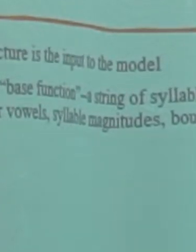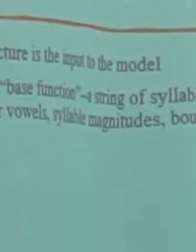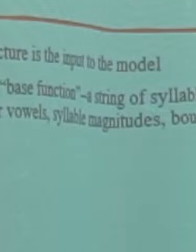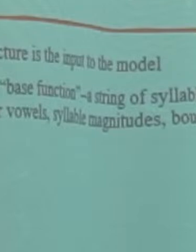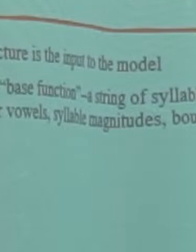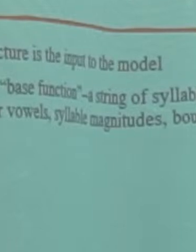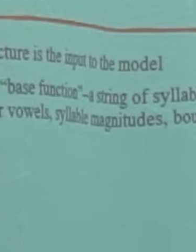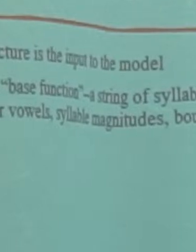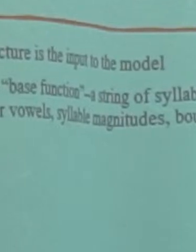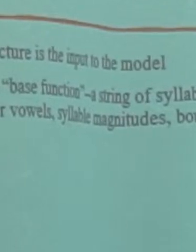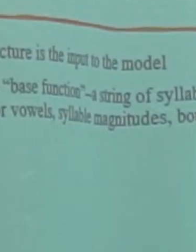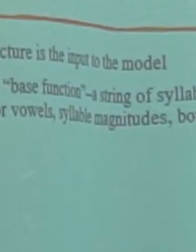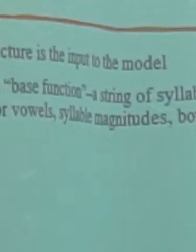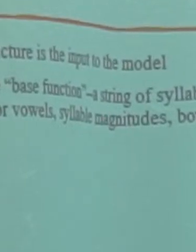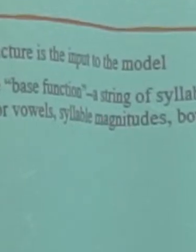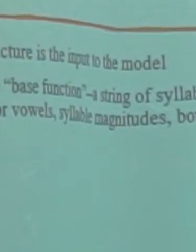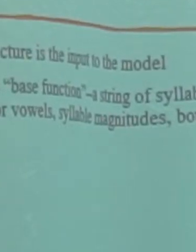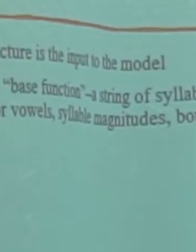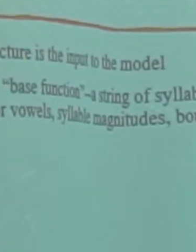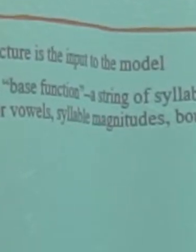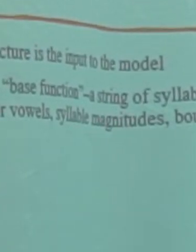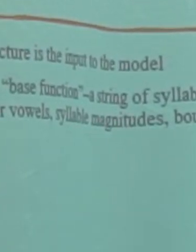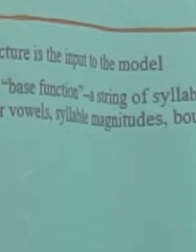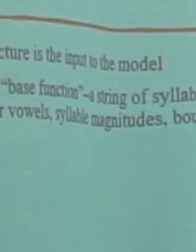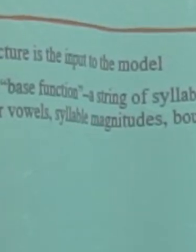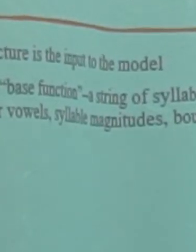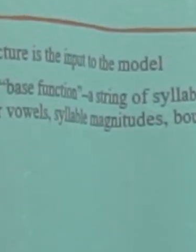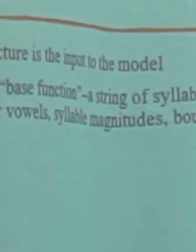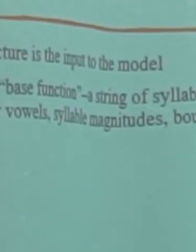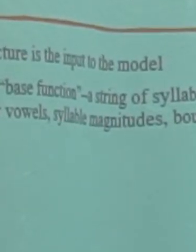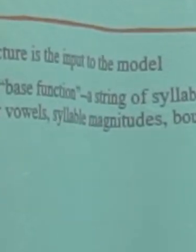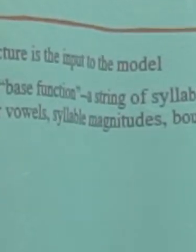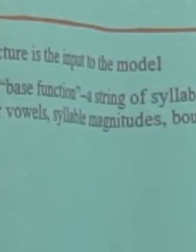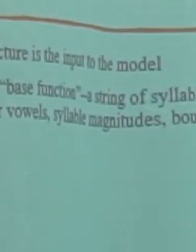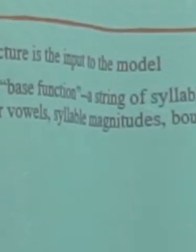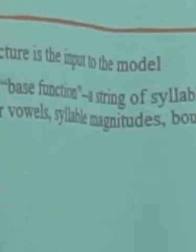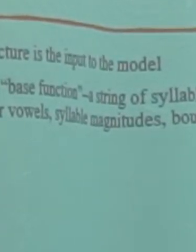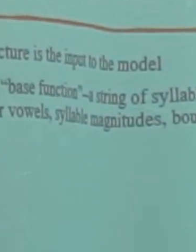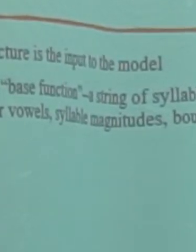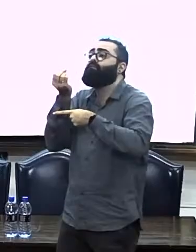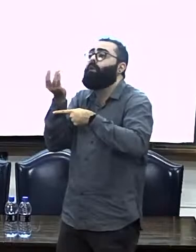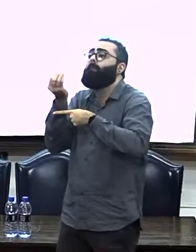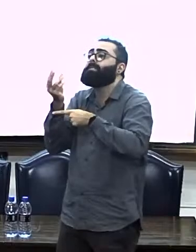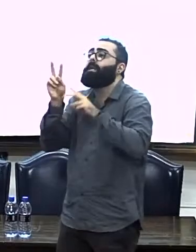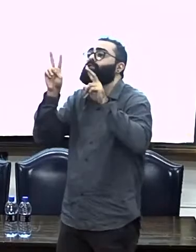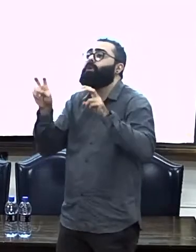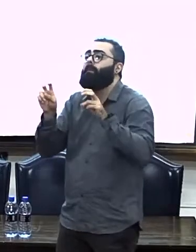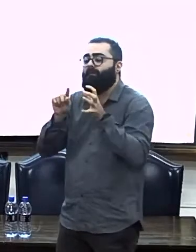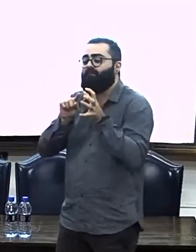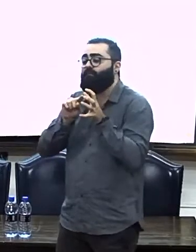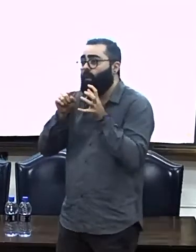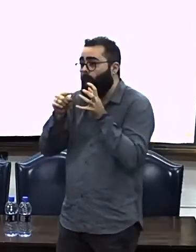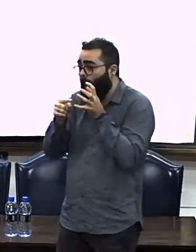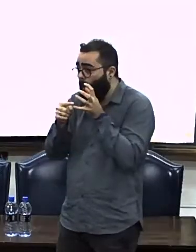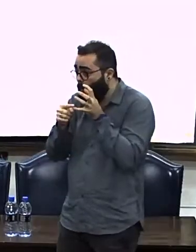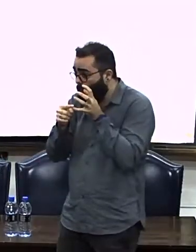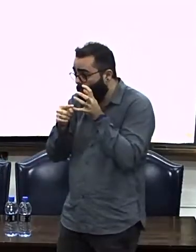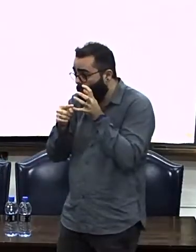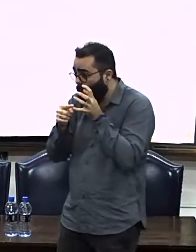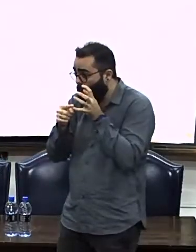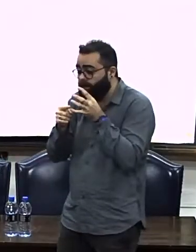and which include information about vowels,